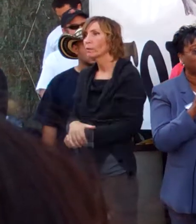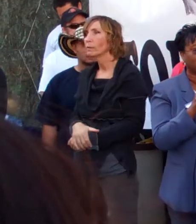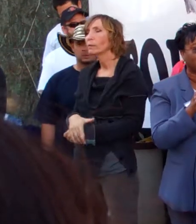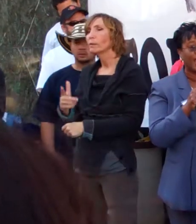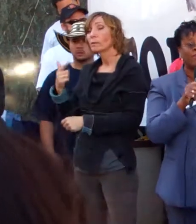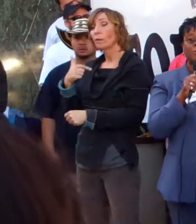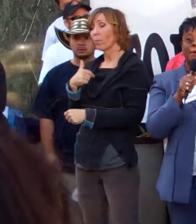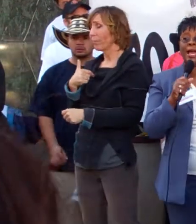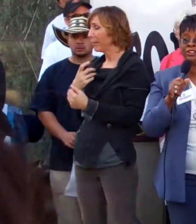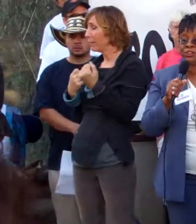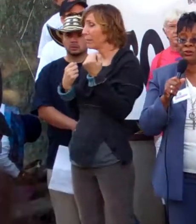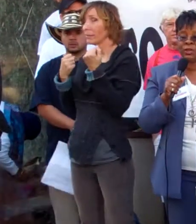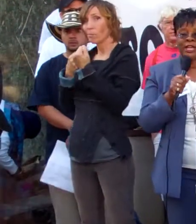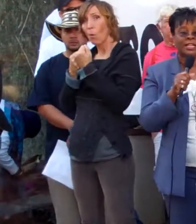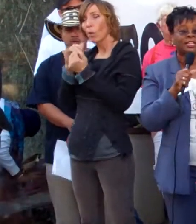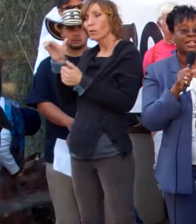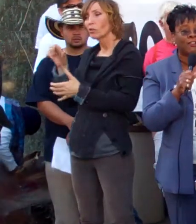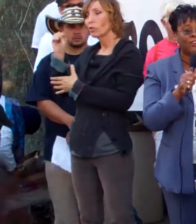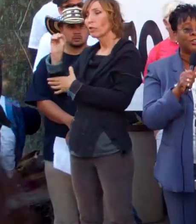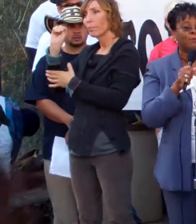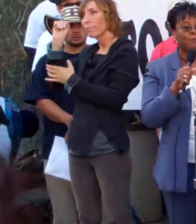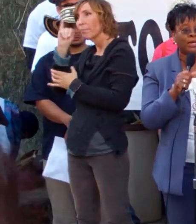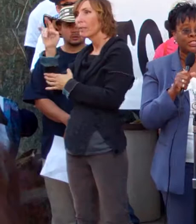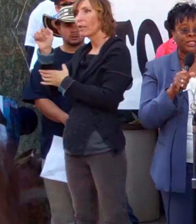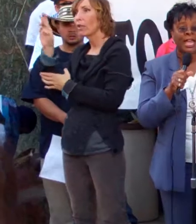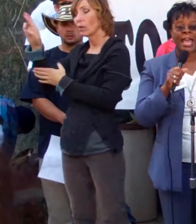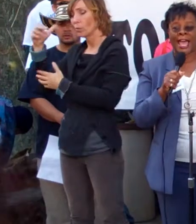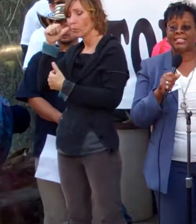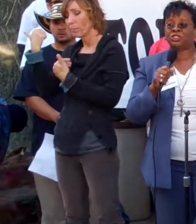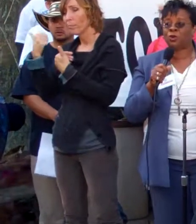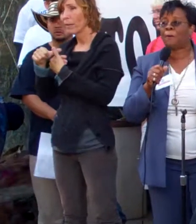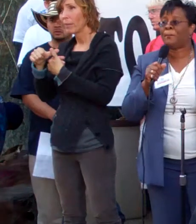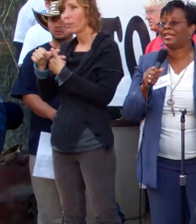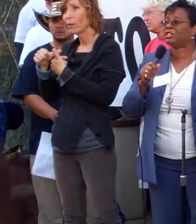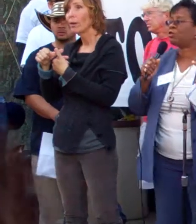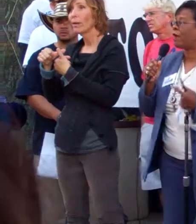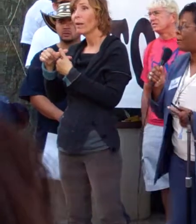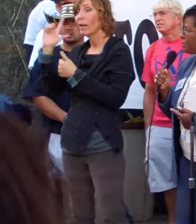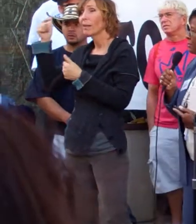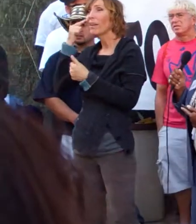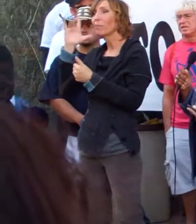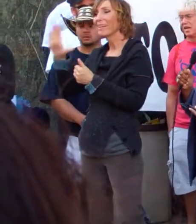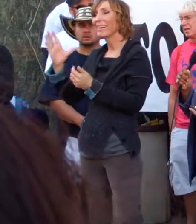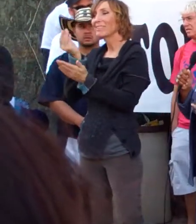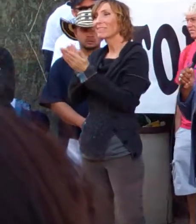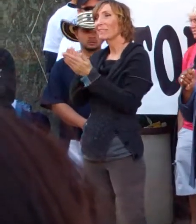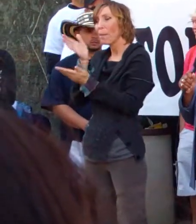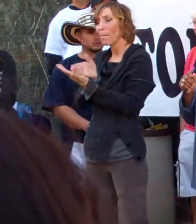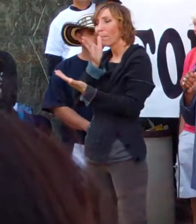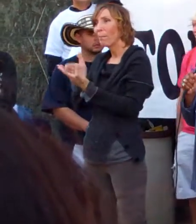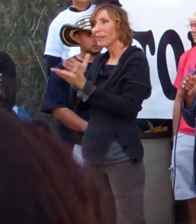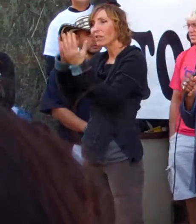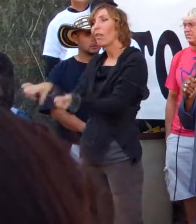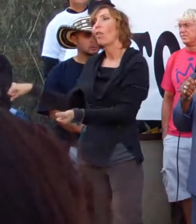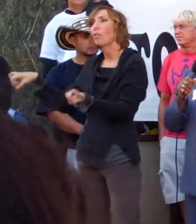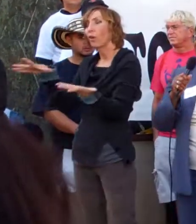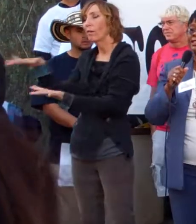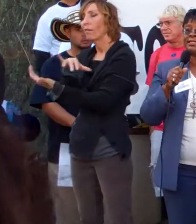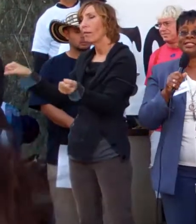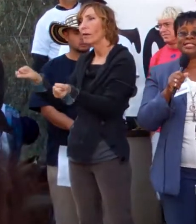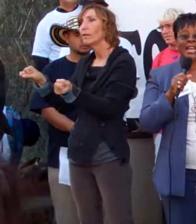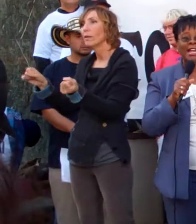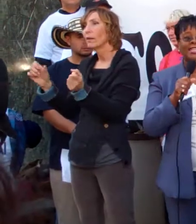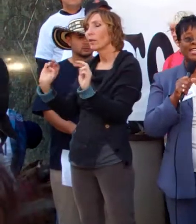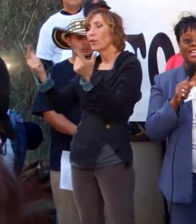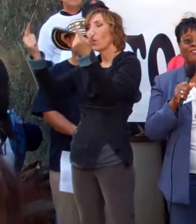with Jim Miller and remind you that the governor's budget has to be scrapped. It has to be scrapped because